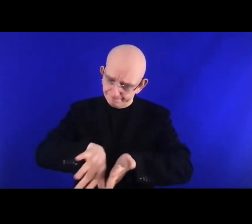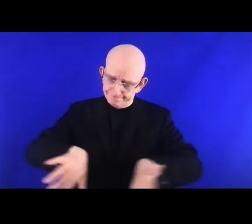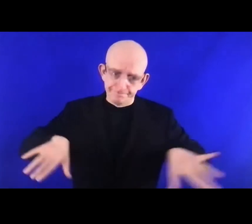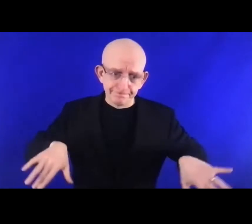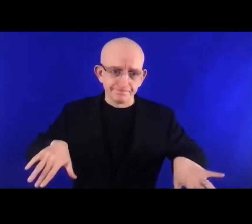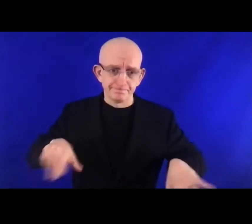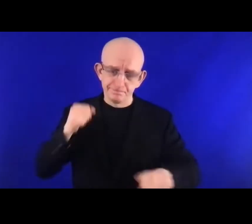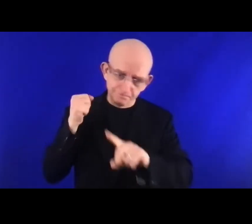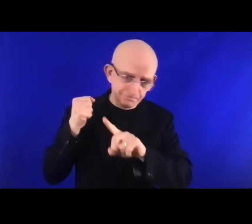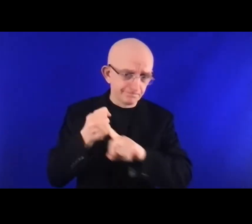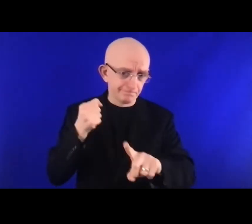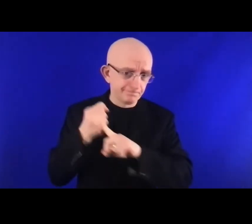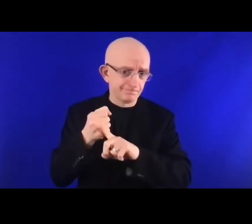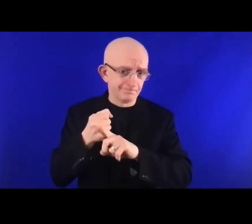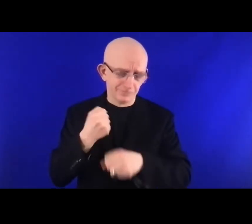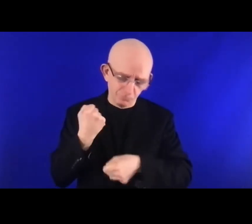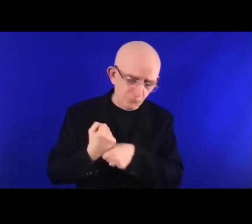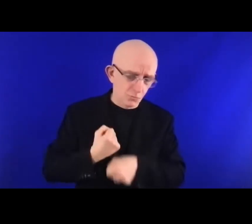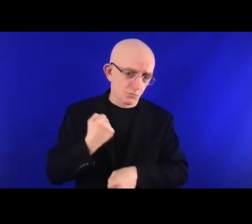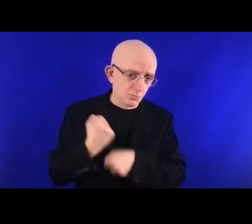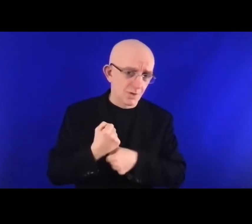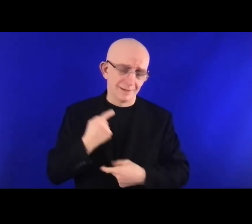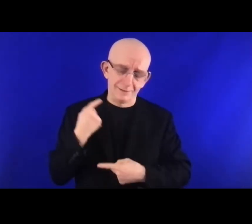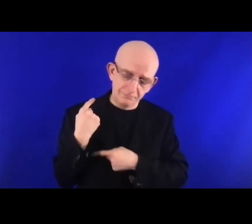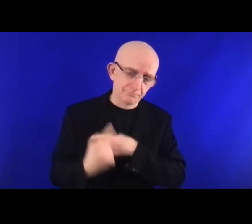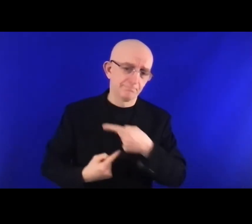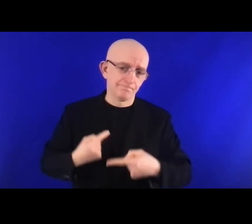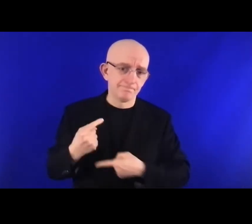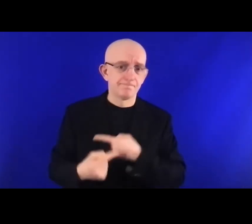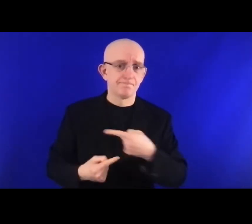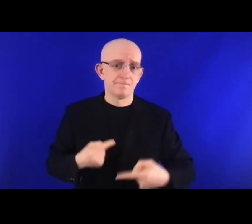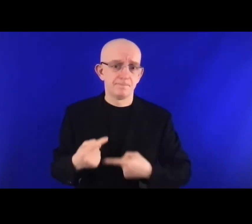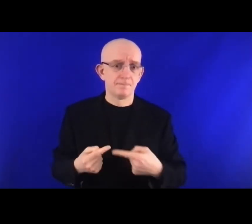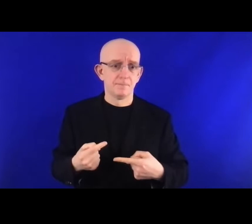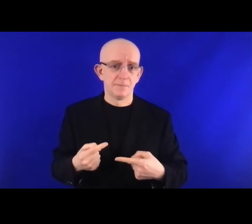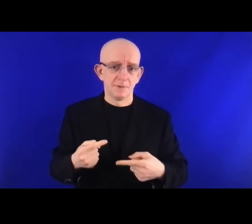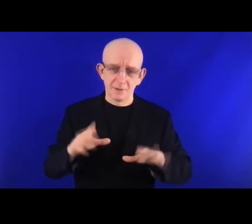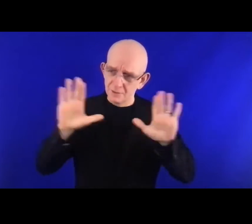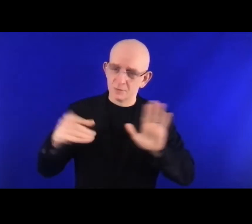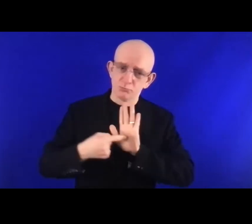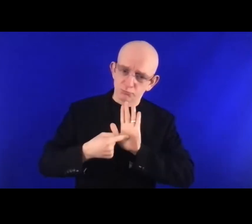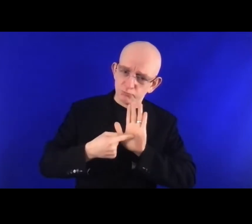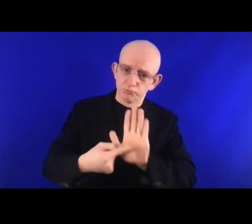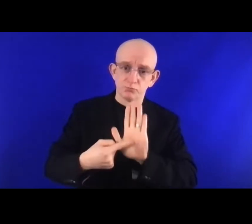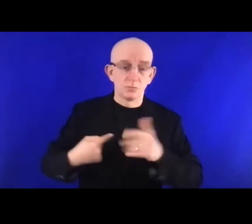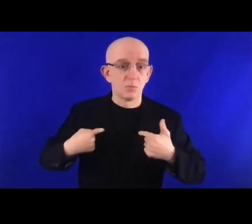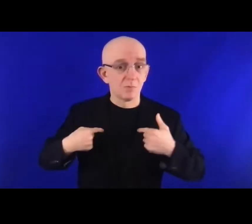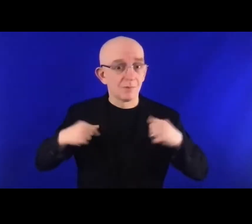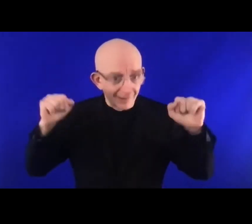show ourselves, and until the society and the people outside understand that we're capable